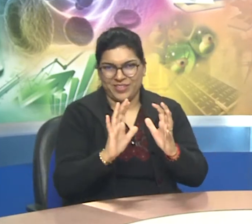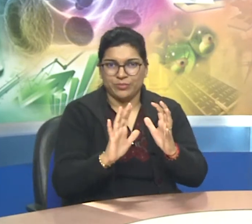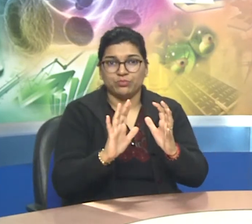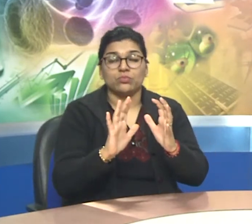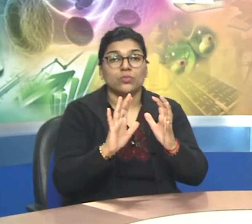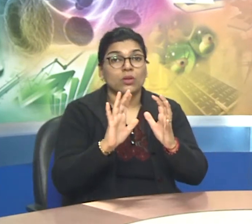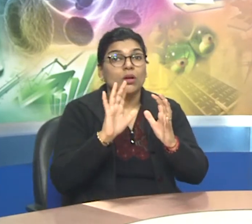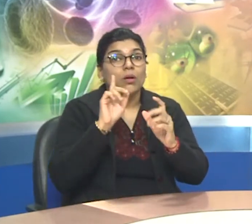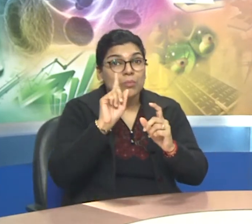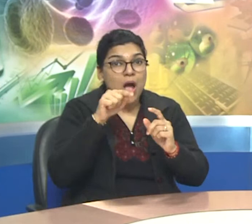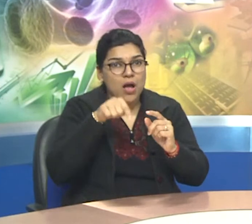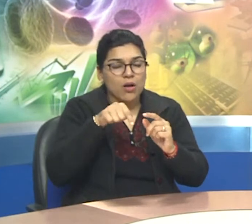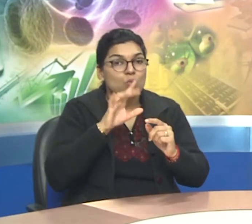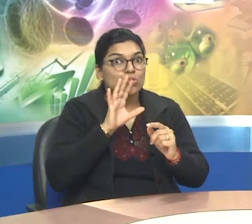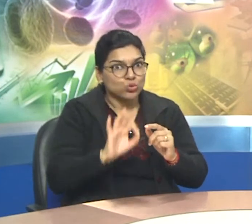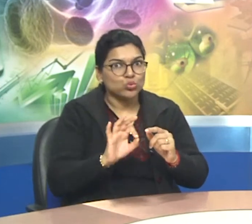We do not own the earth.